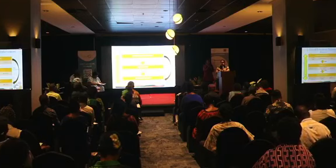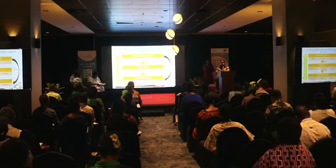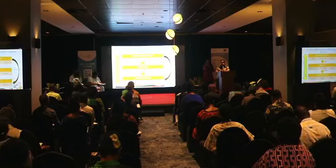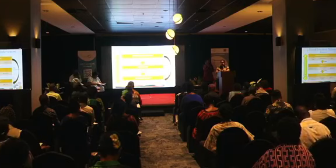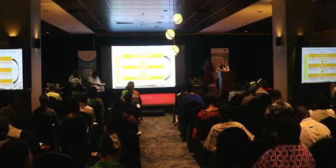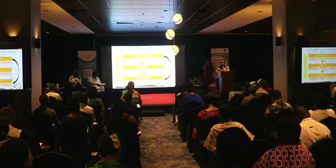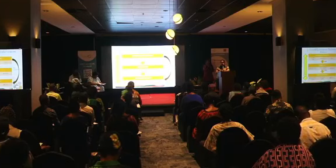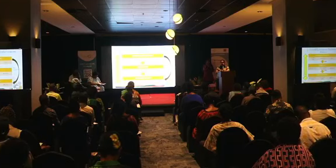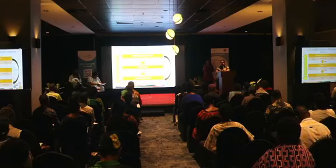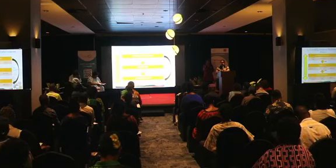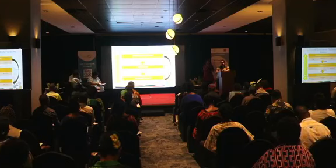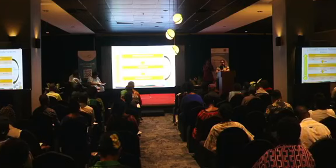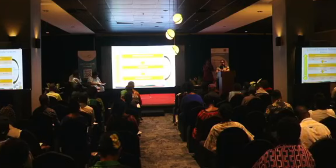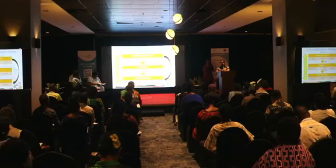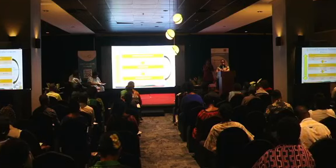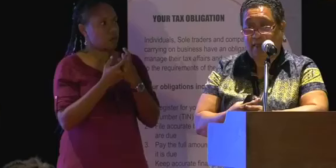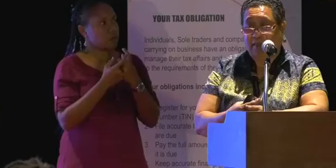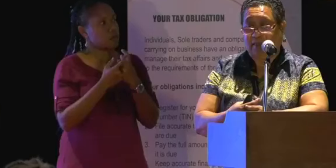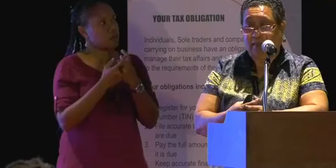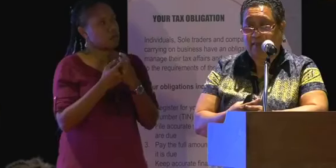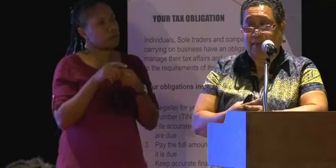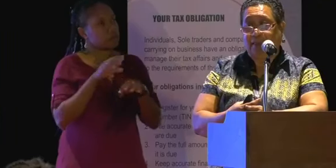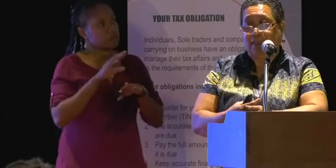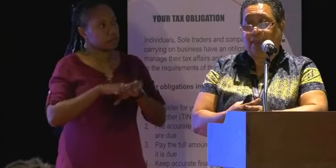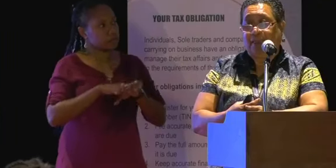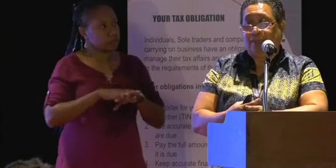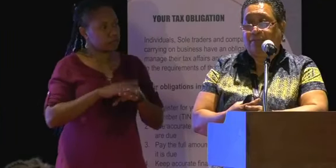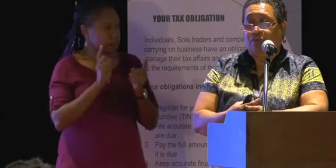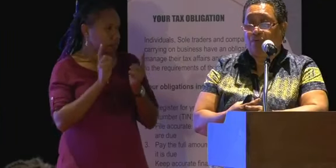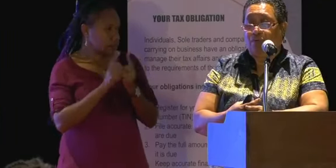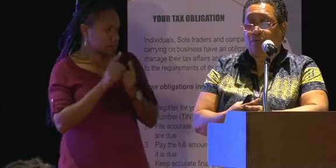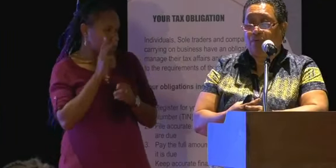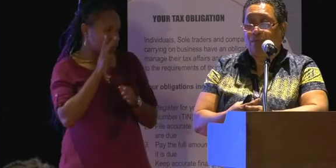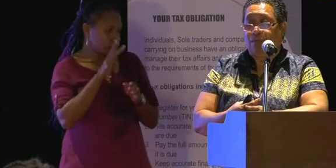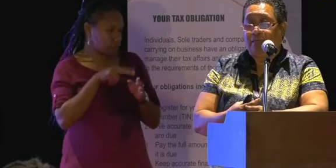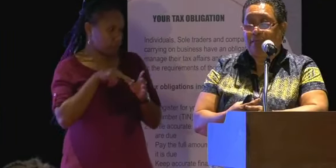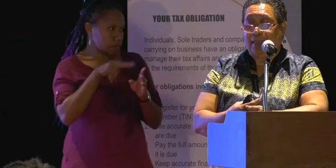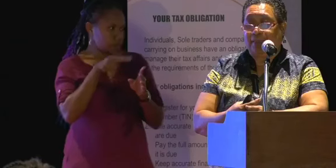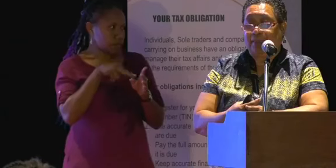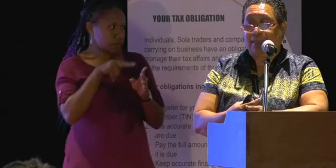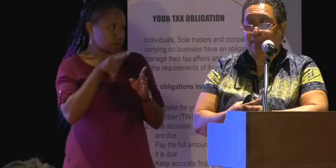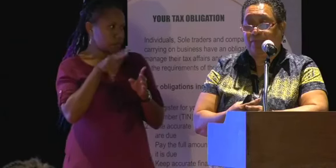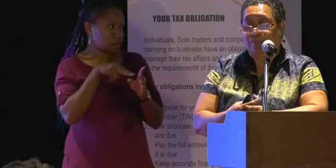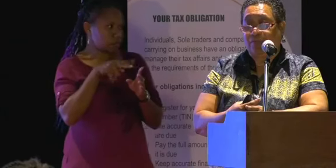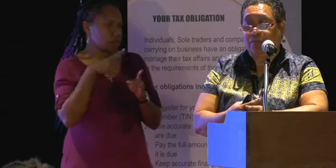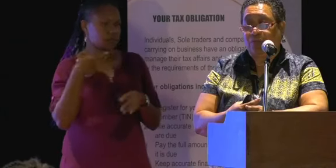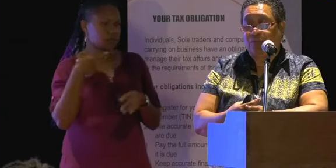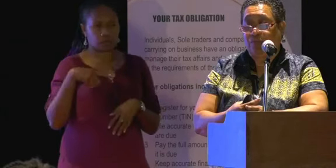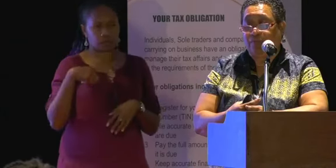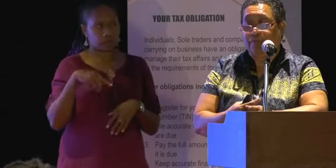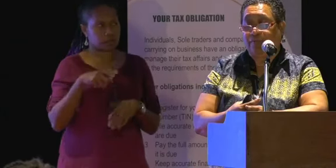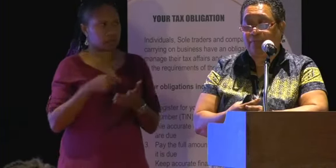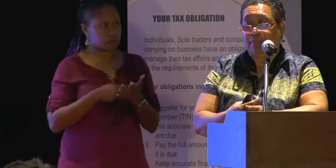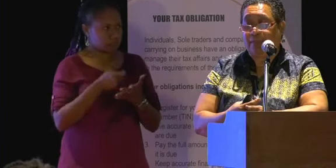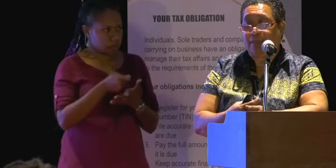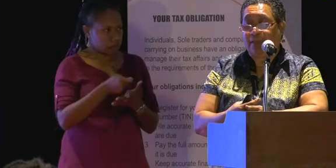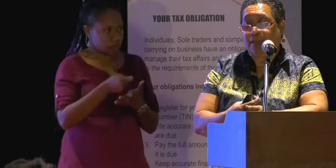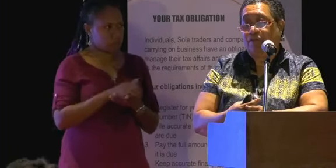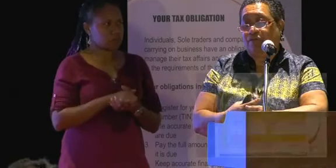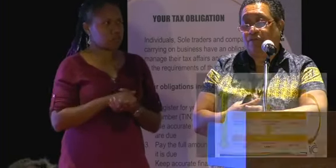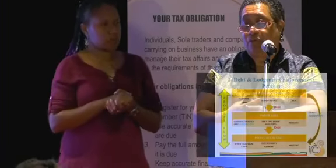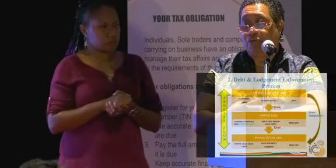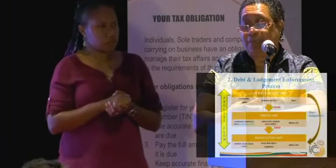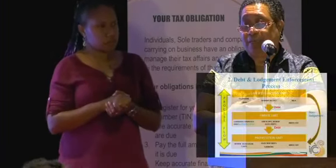FEMA recovery action on those cases. For debt, they are referred to